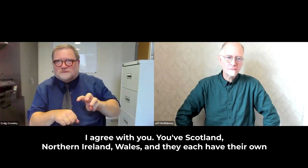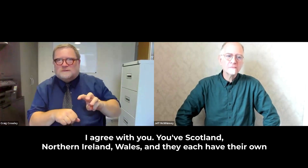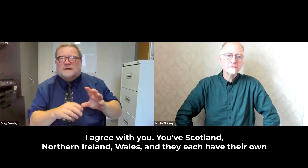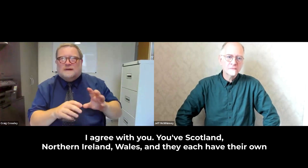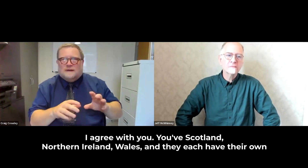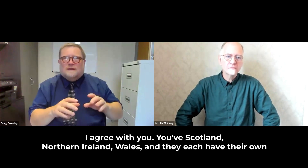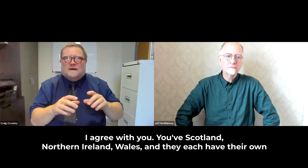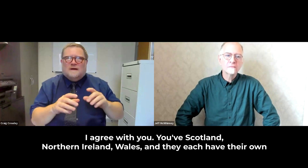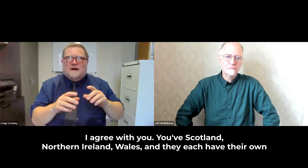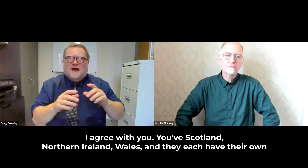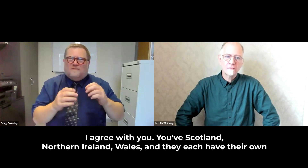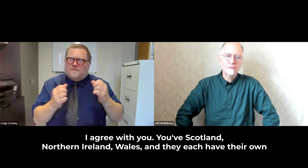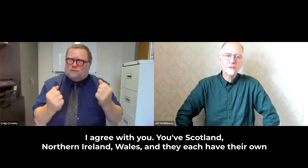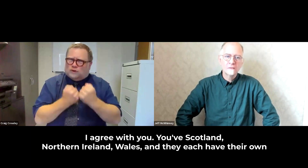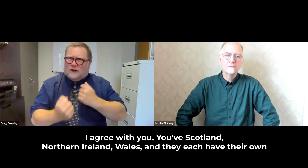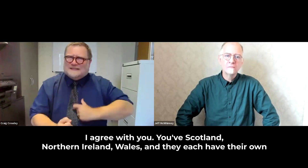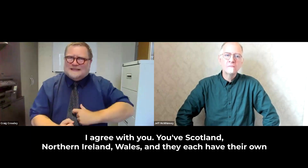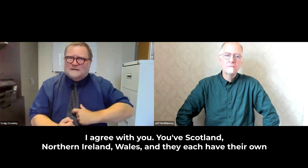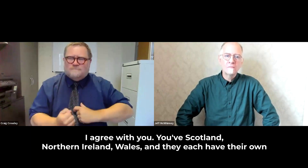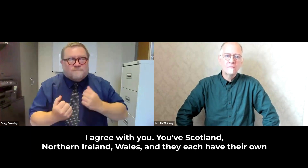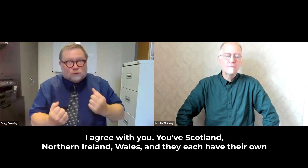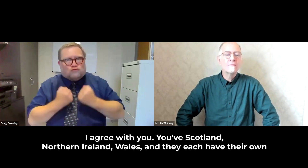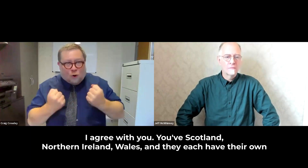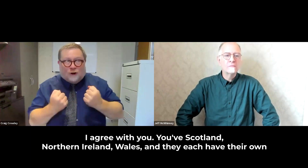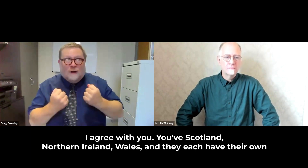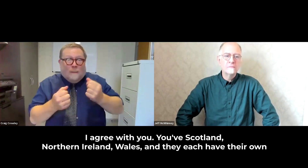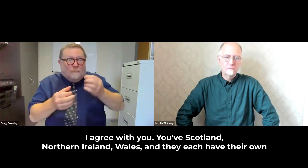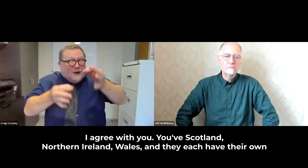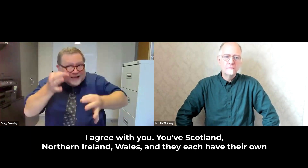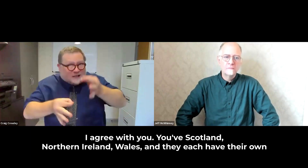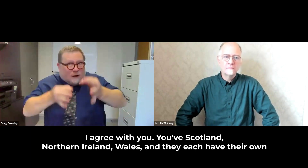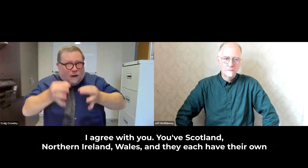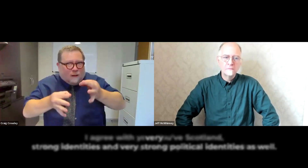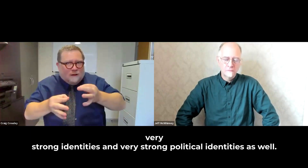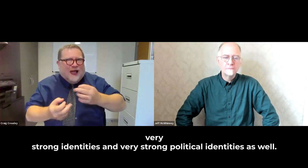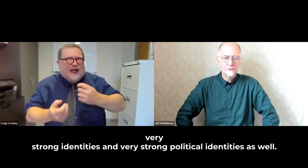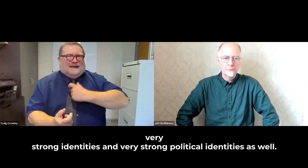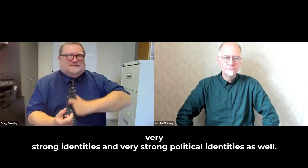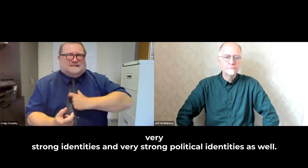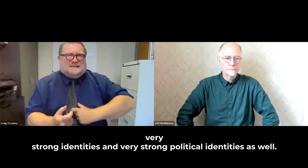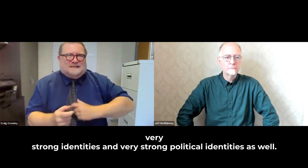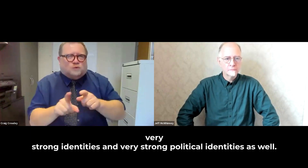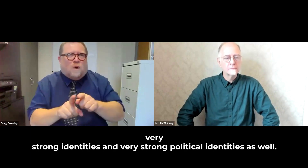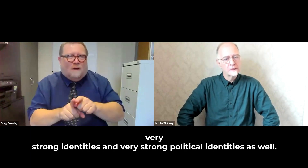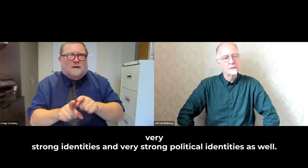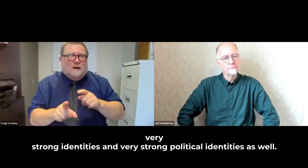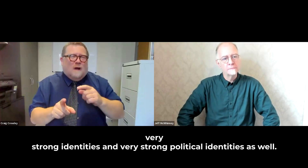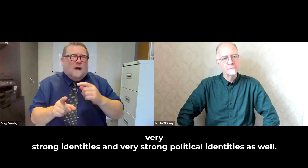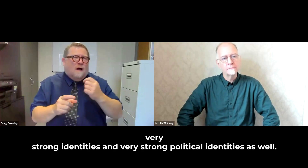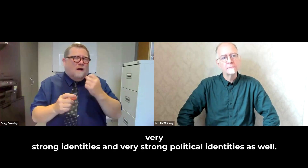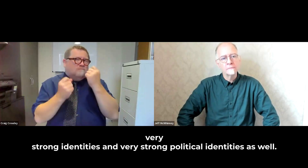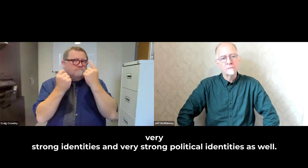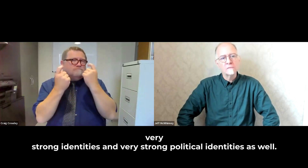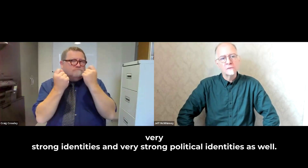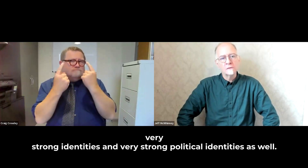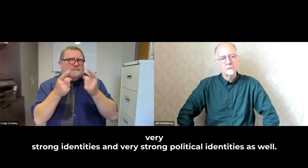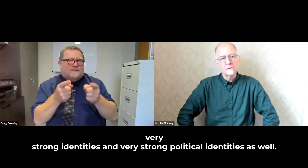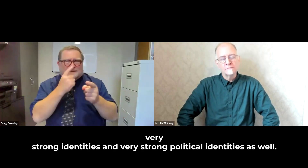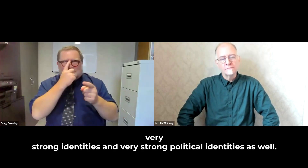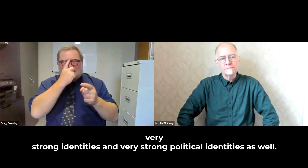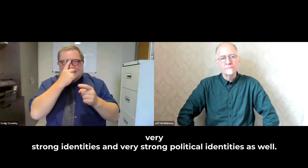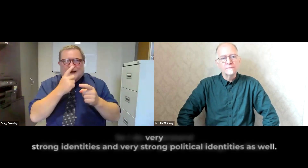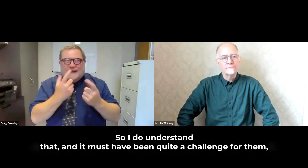Scotland, Northern Ireland, Wales, and they each have their own very strong identities and very strong